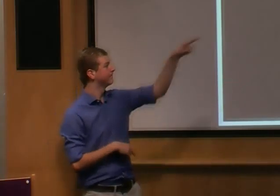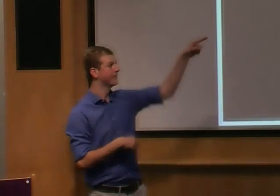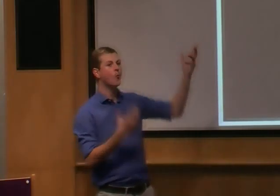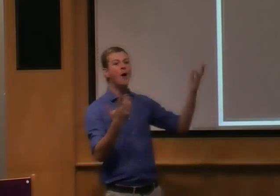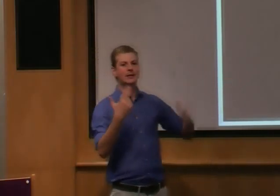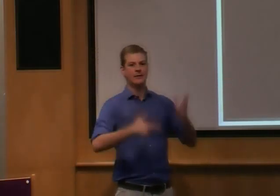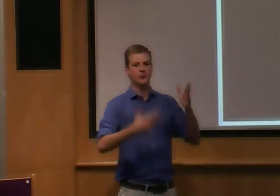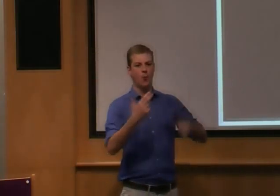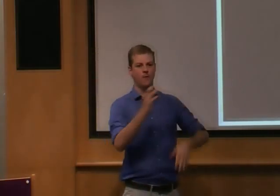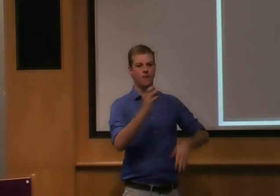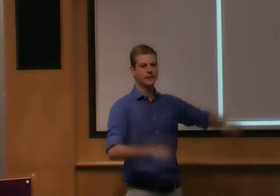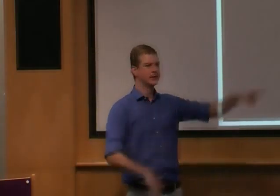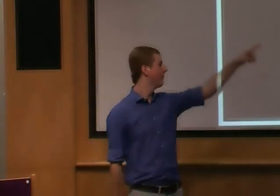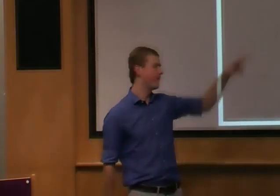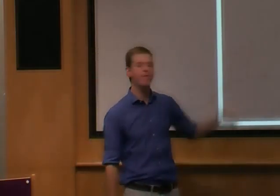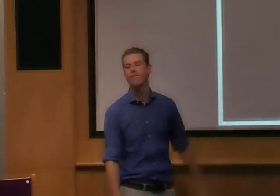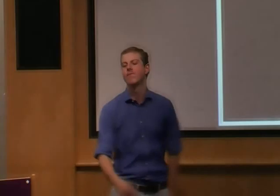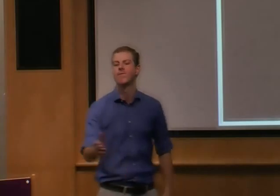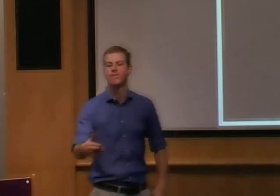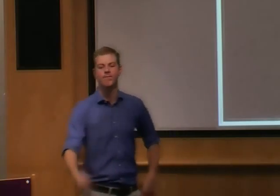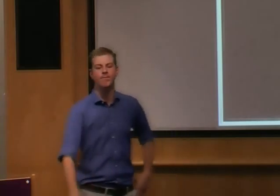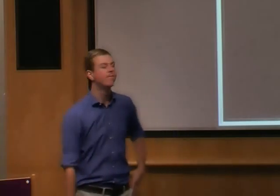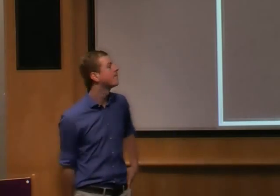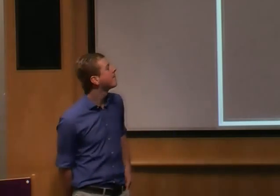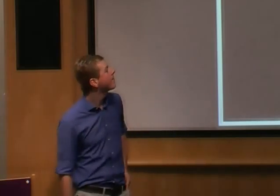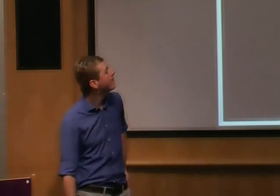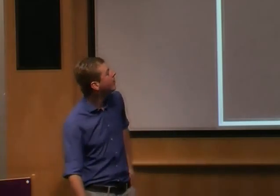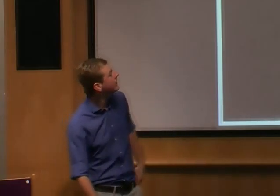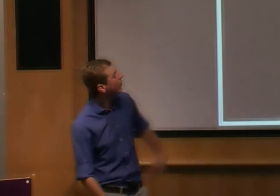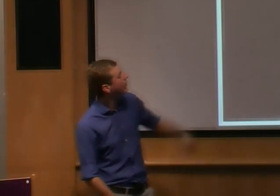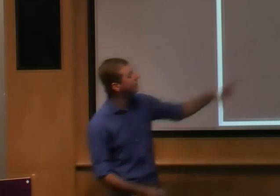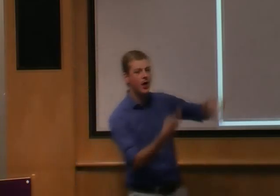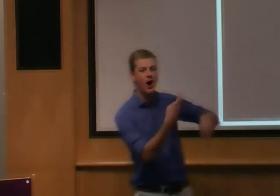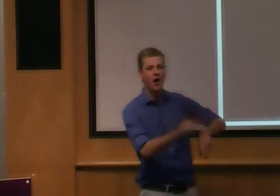came to have a look at one of our meetings we had, and this was a video of the meeting we had.